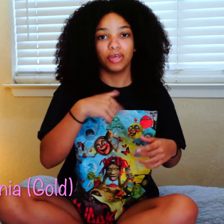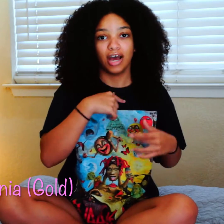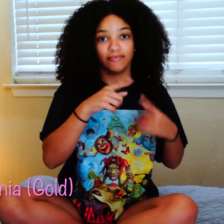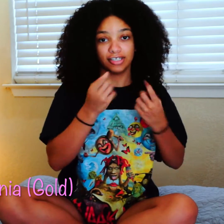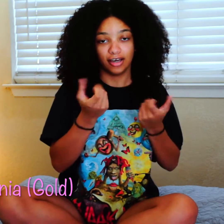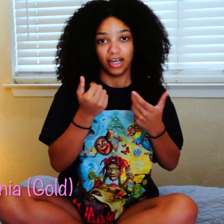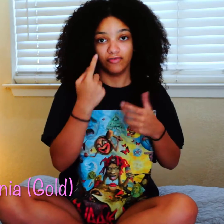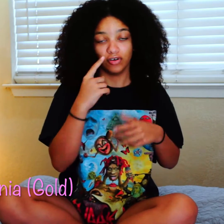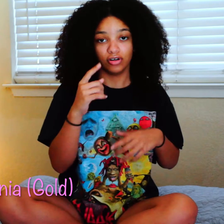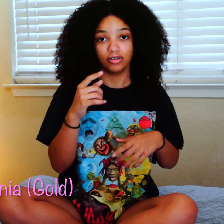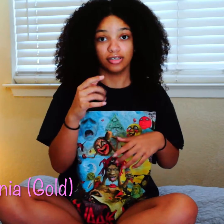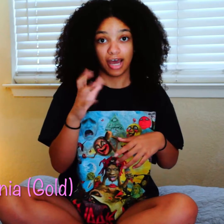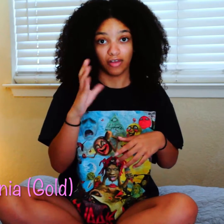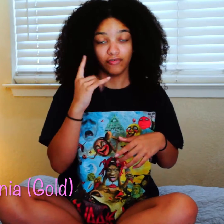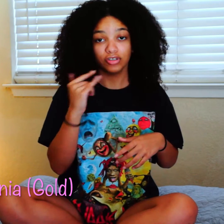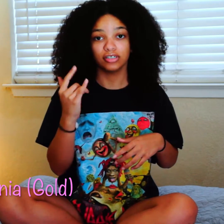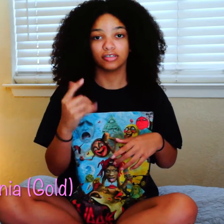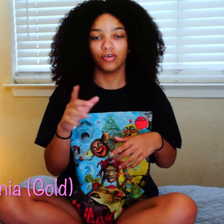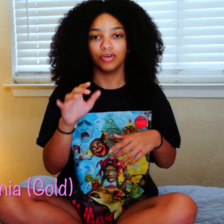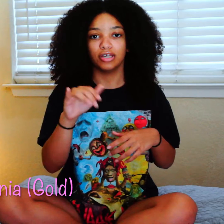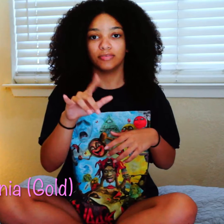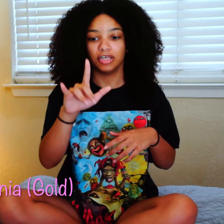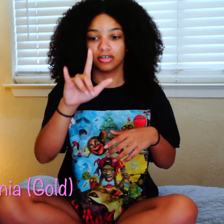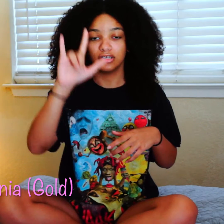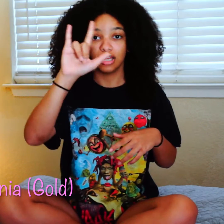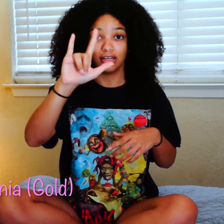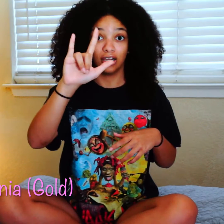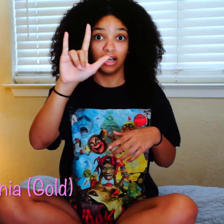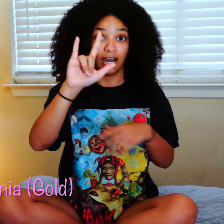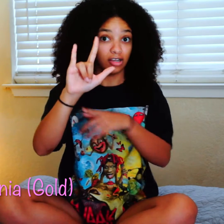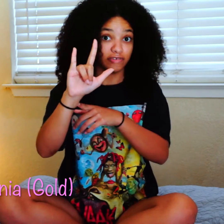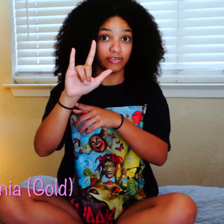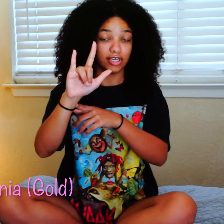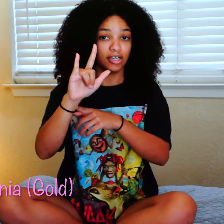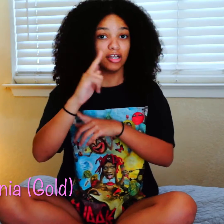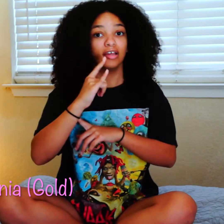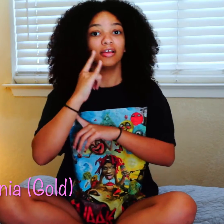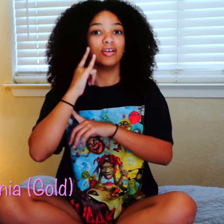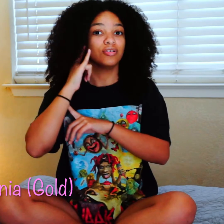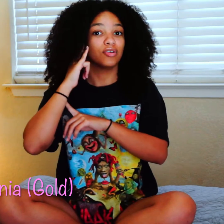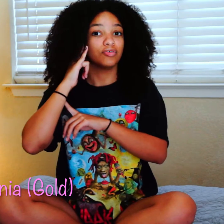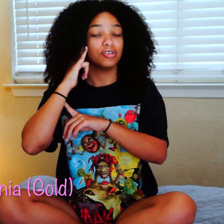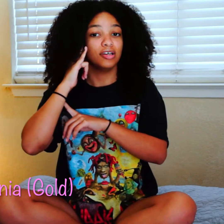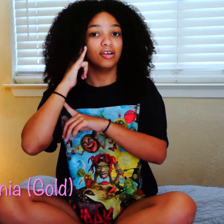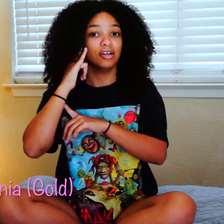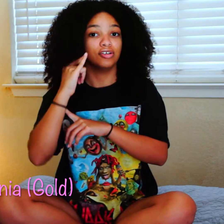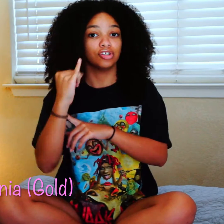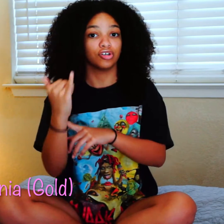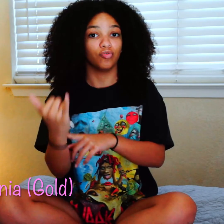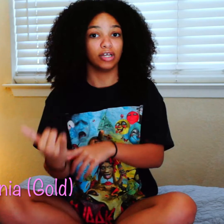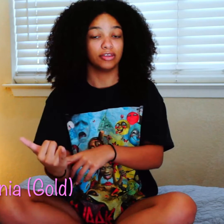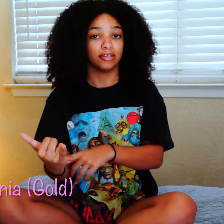have a sign for California. So it's basically taking the I love you sign, you go into your ear and you're just going like